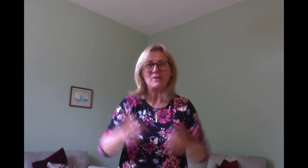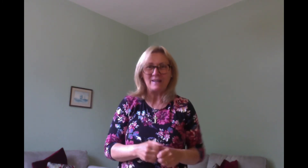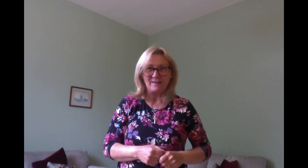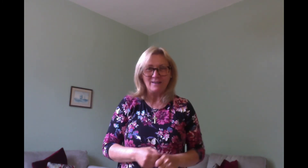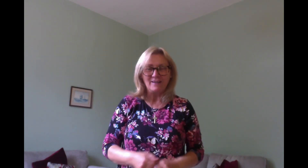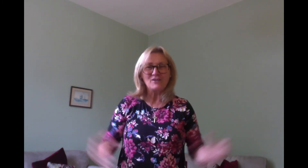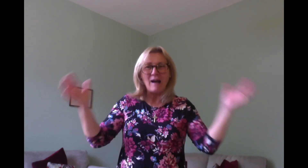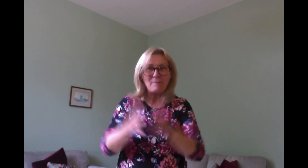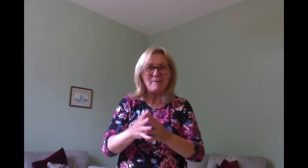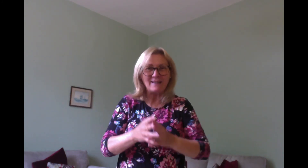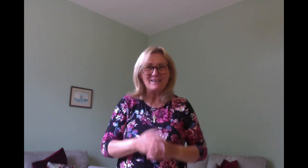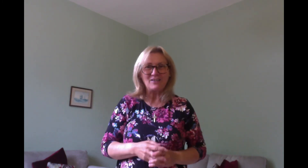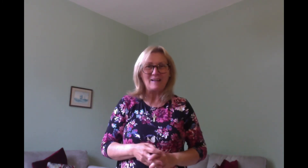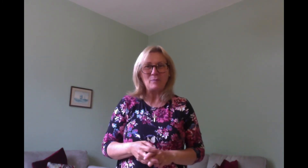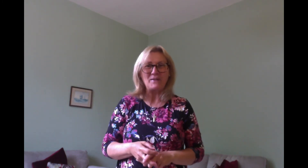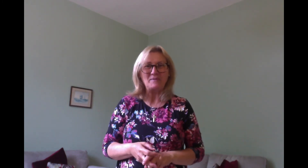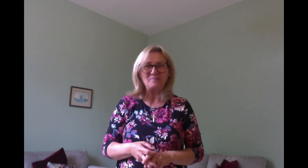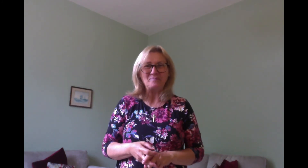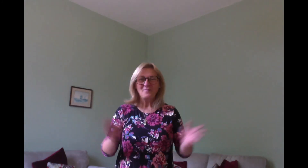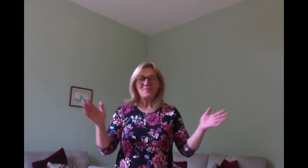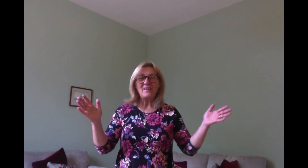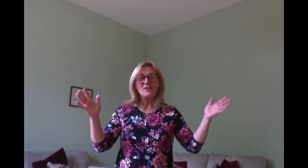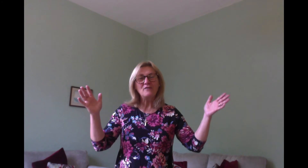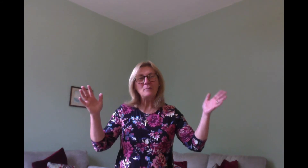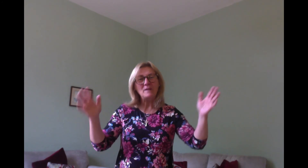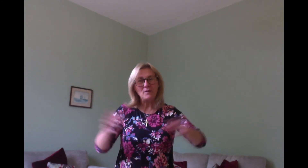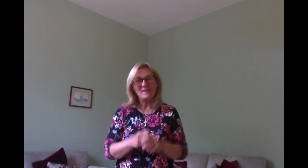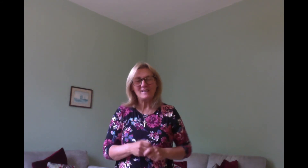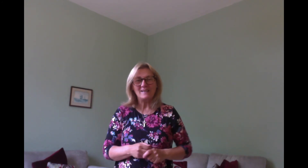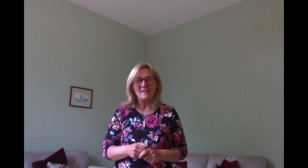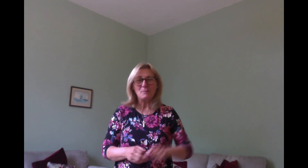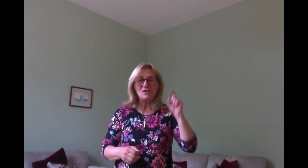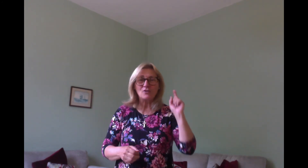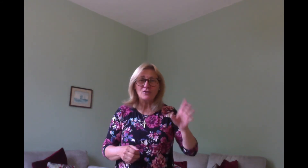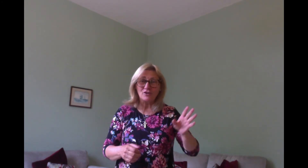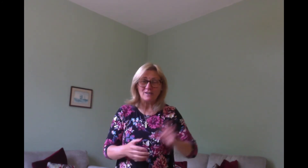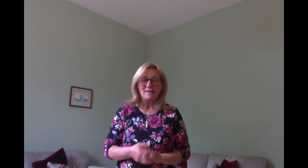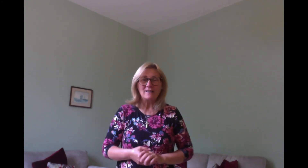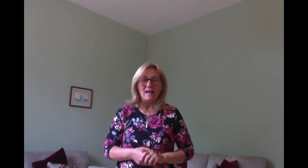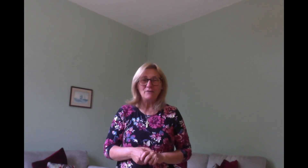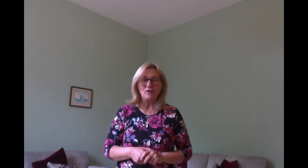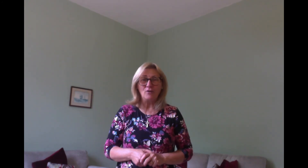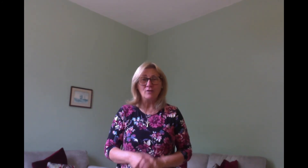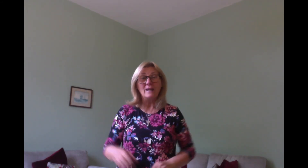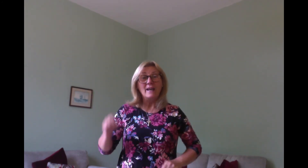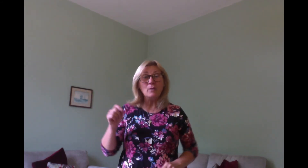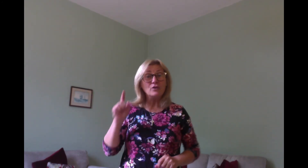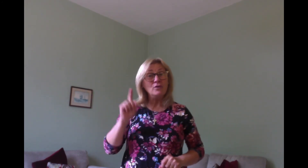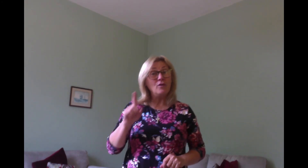prayer. So amen to that prayer. Thank you for being with us today. It's been so good to have you along. It would not be